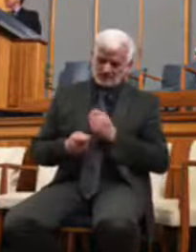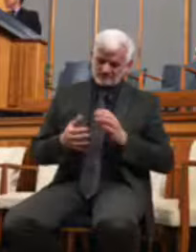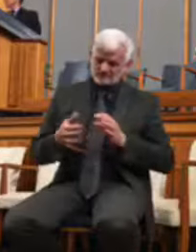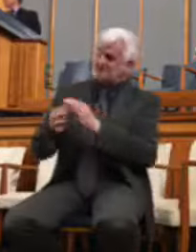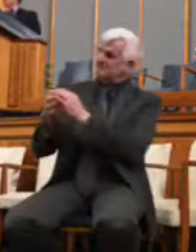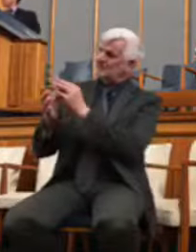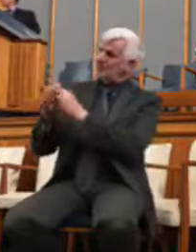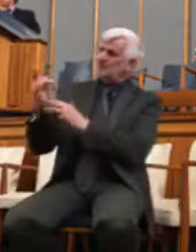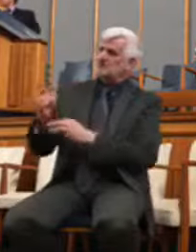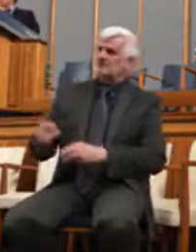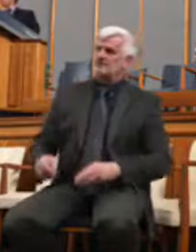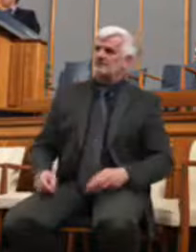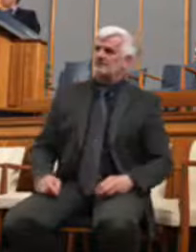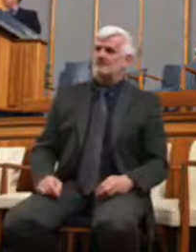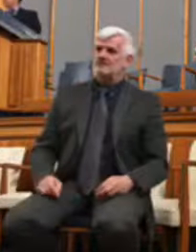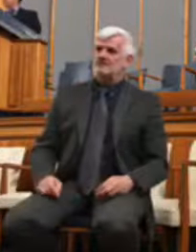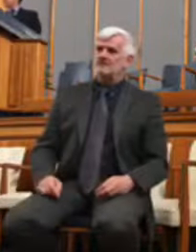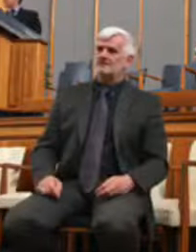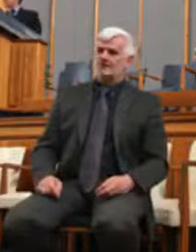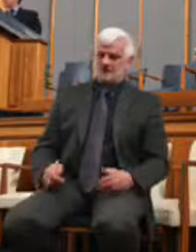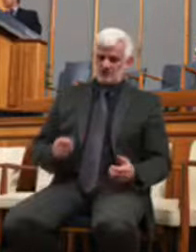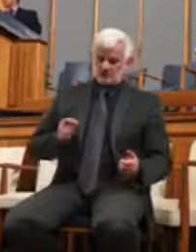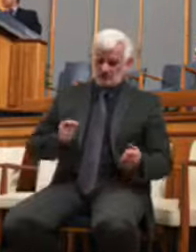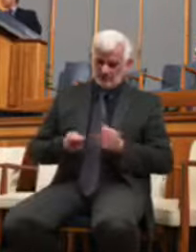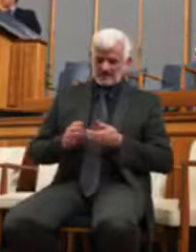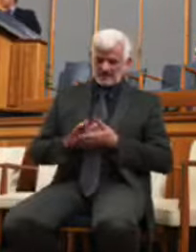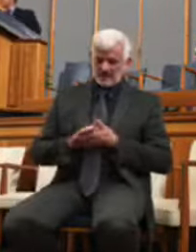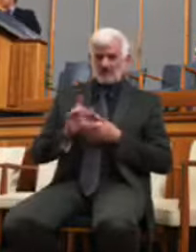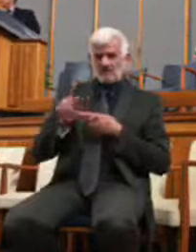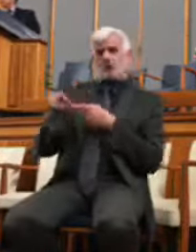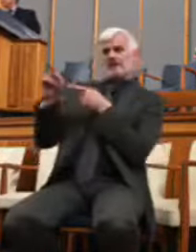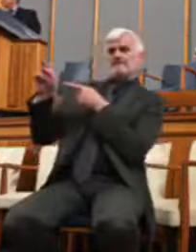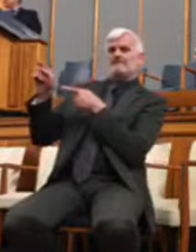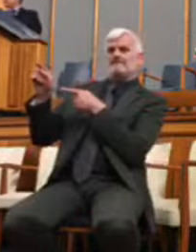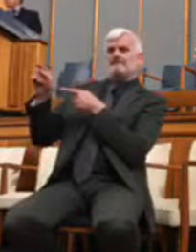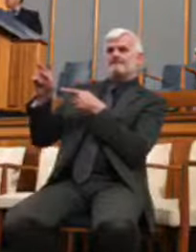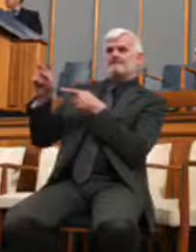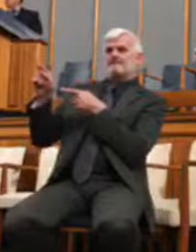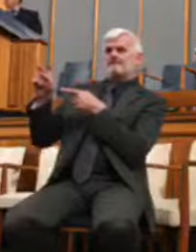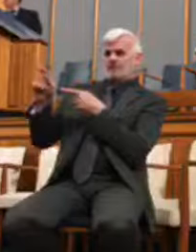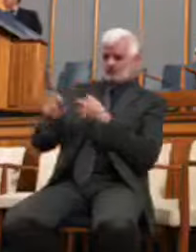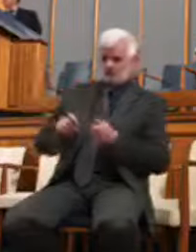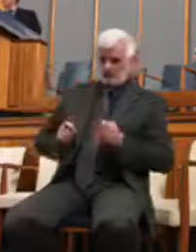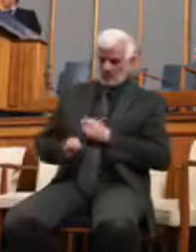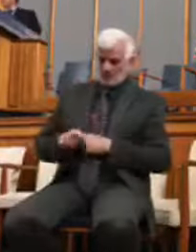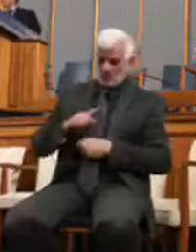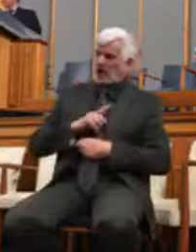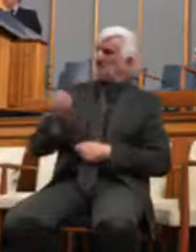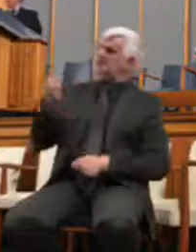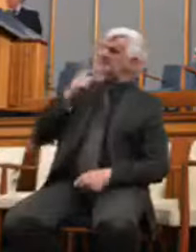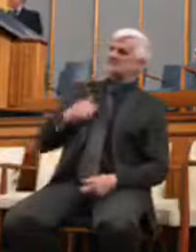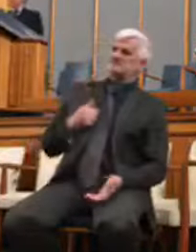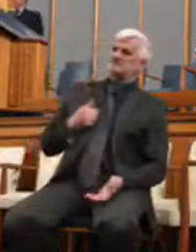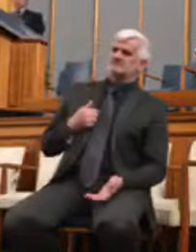Repentance with respect to God. Repentance in relation to God. Repentance in view to